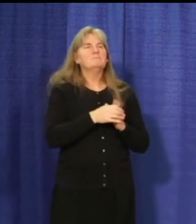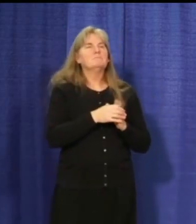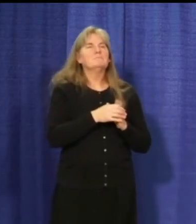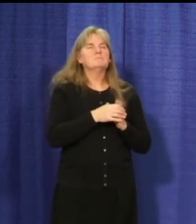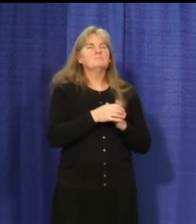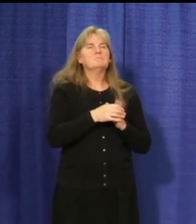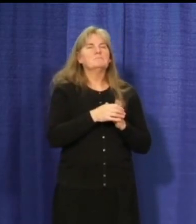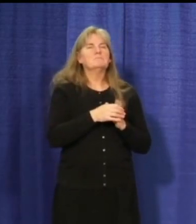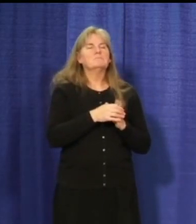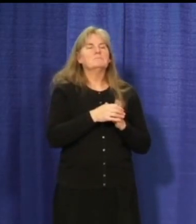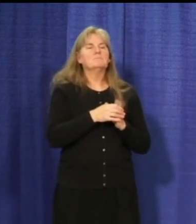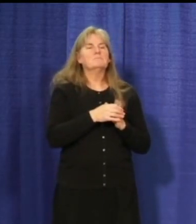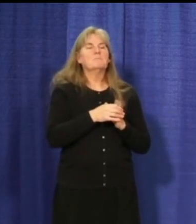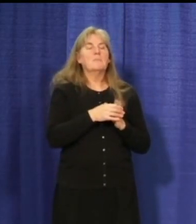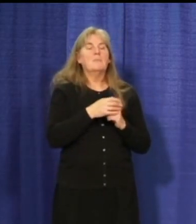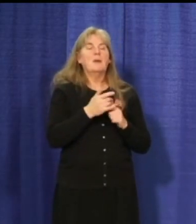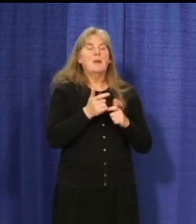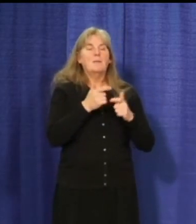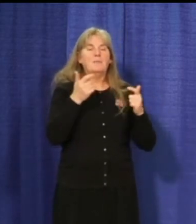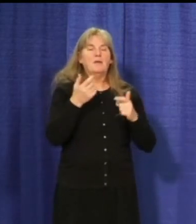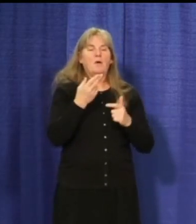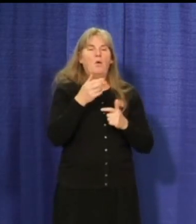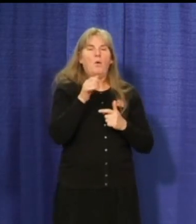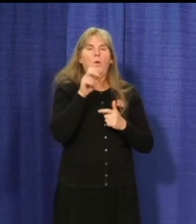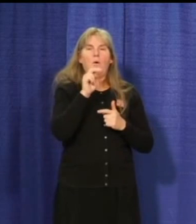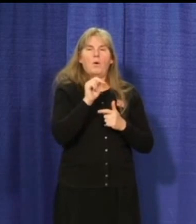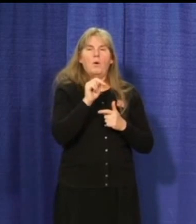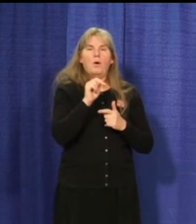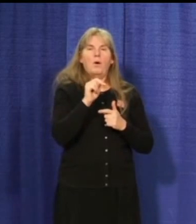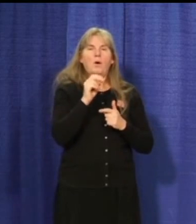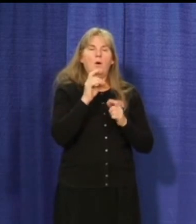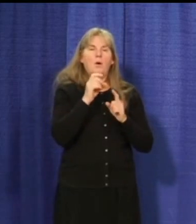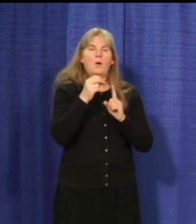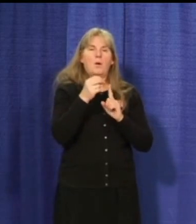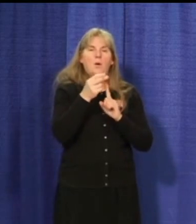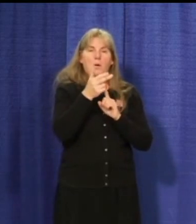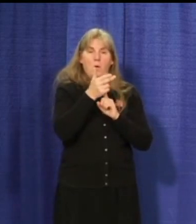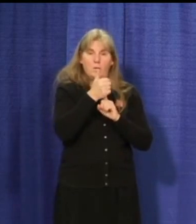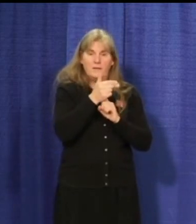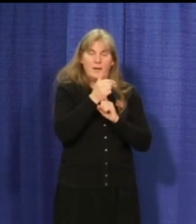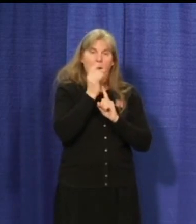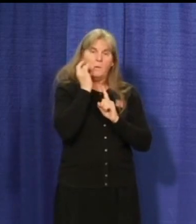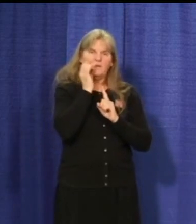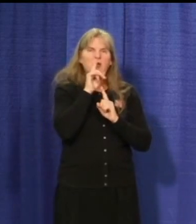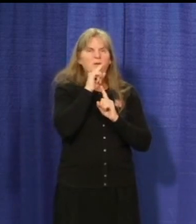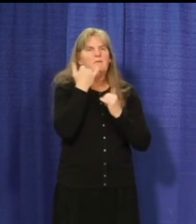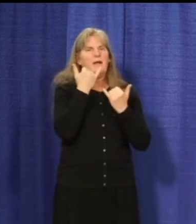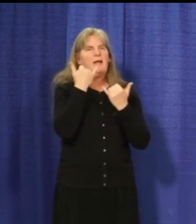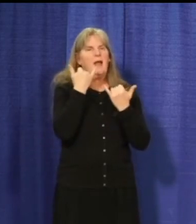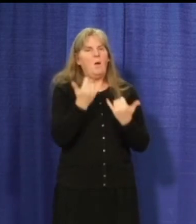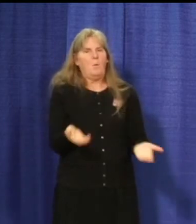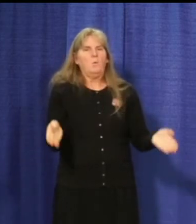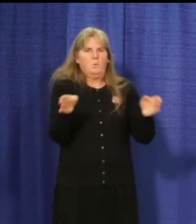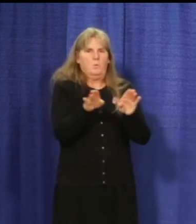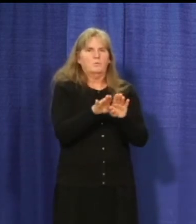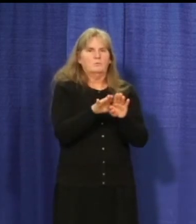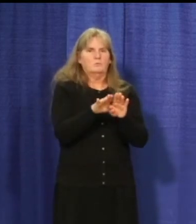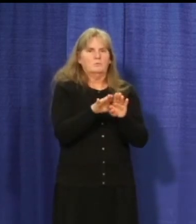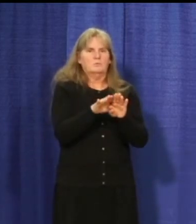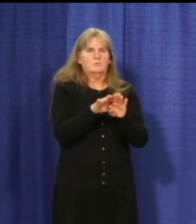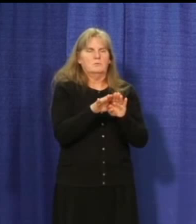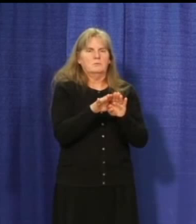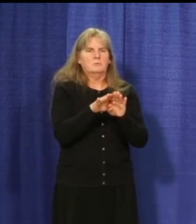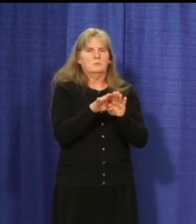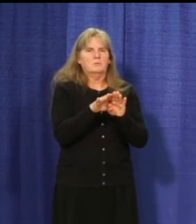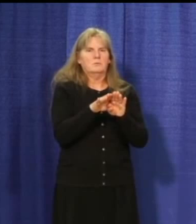understanding is that the Big Horn Motel is actually closed at the moment, and closed